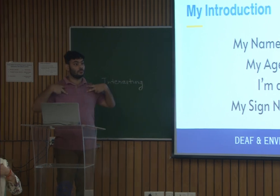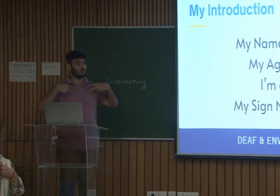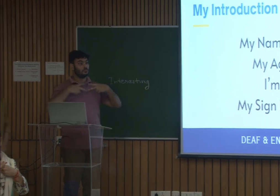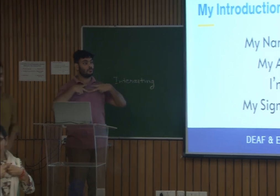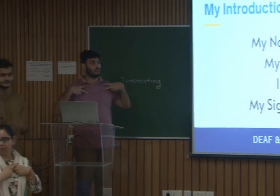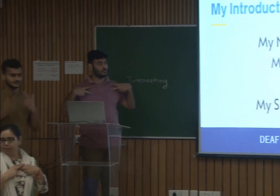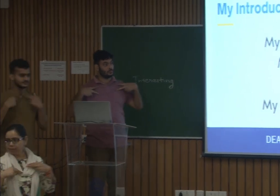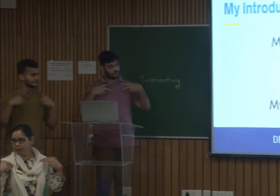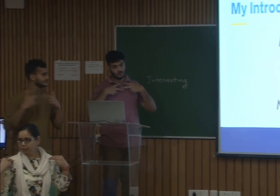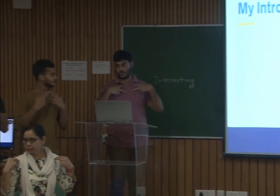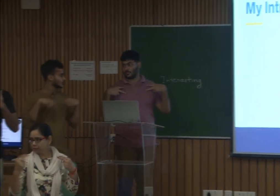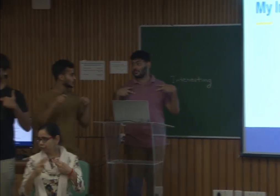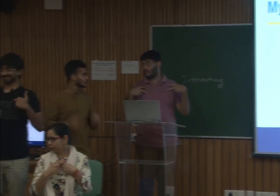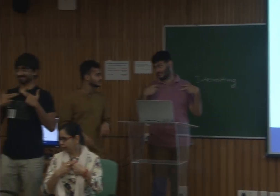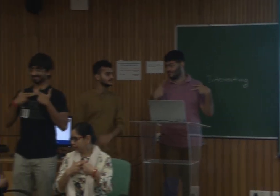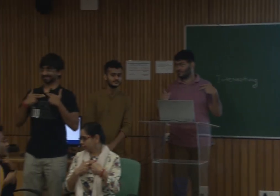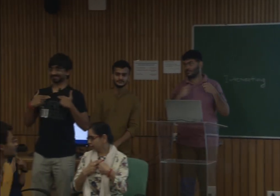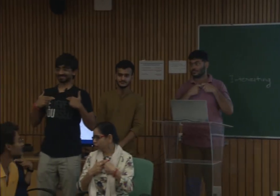Advocate wears straps.